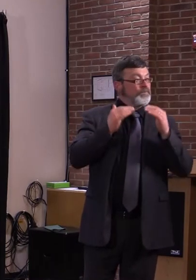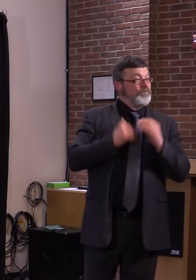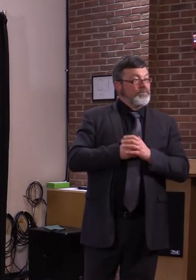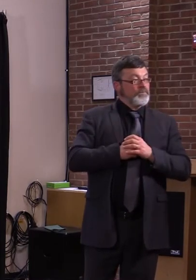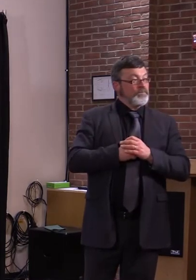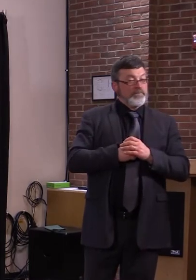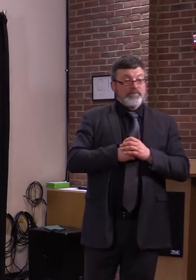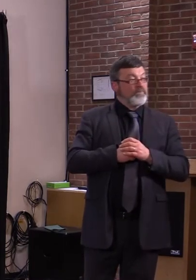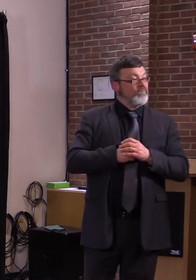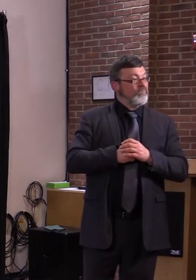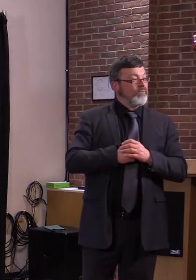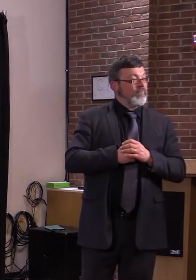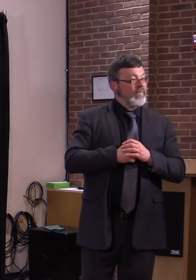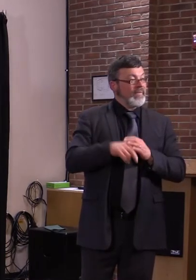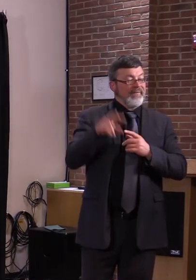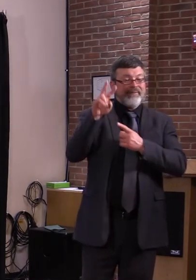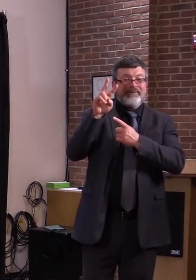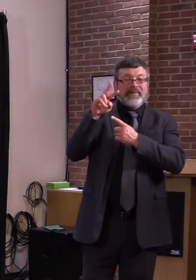Pete Hirschfeld, VPR.